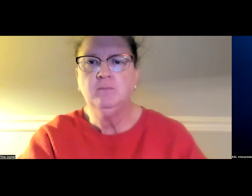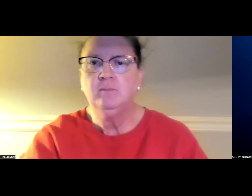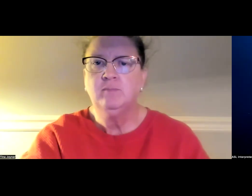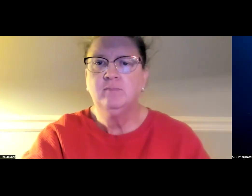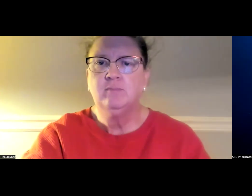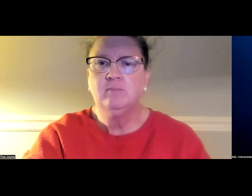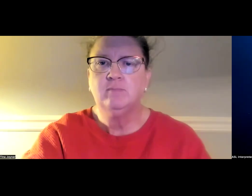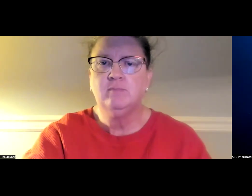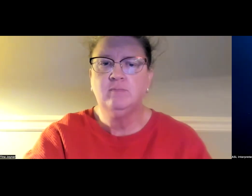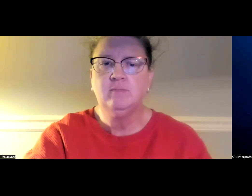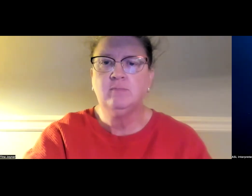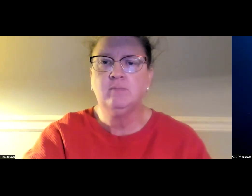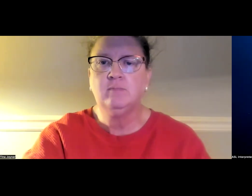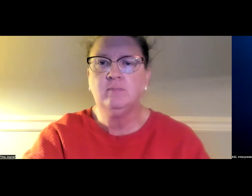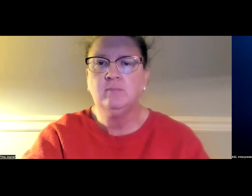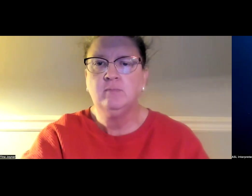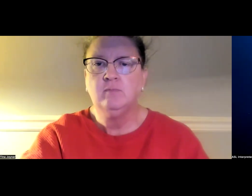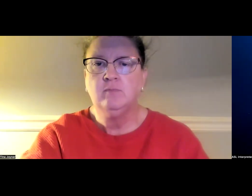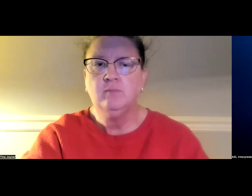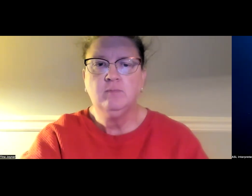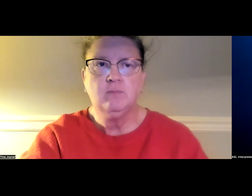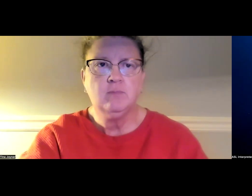to have Leslie take over.